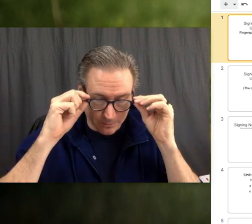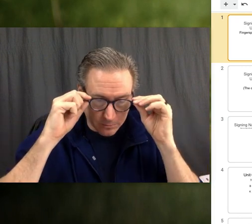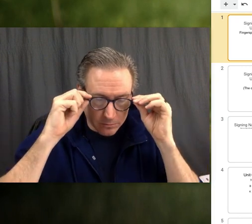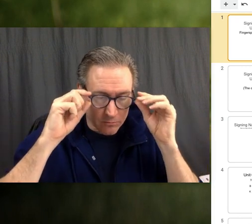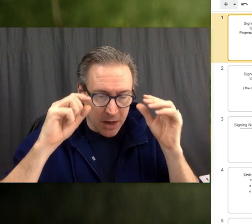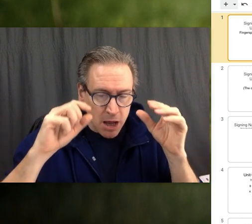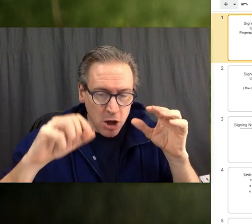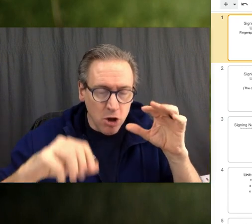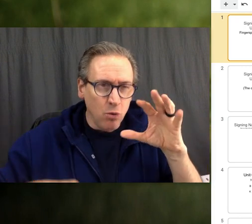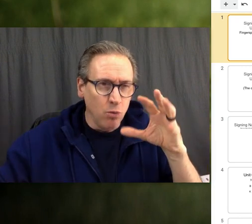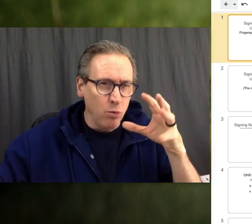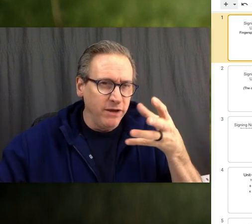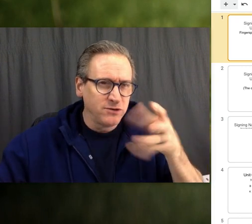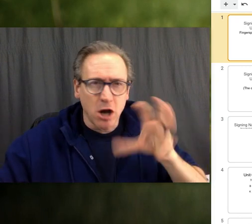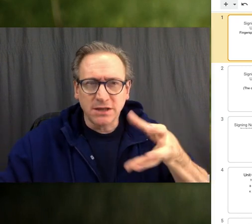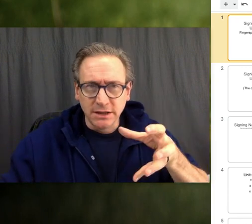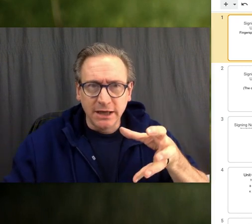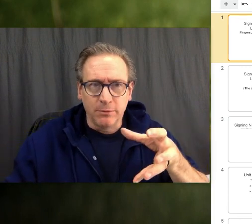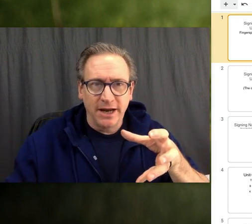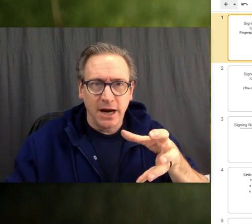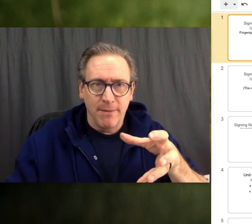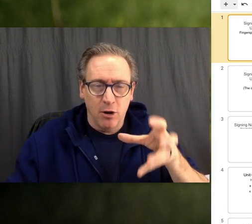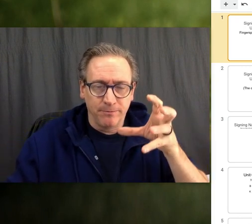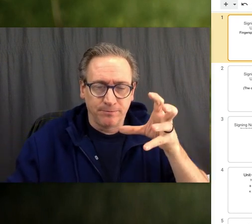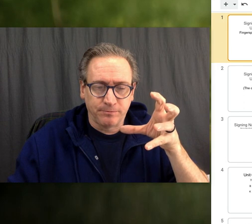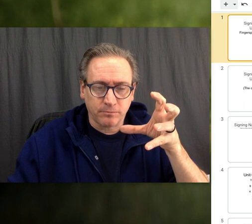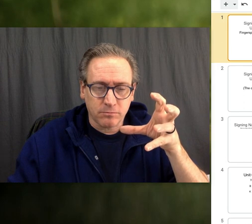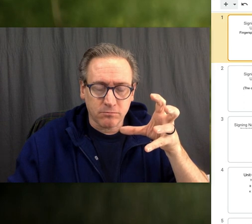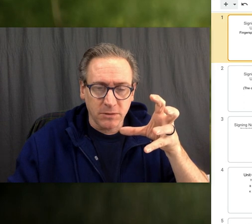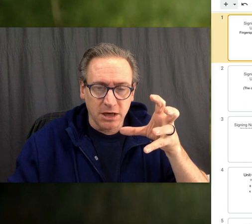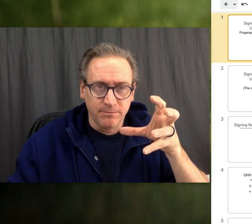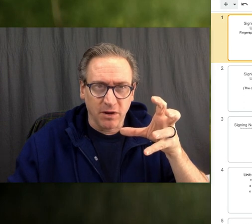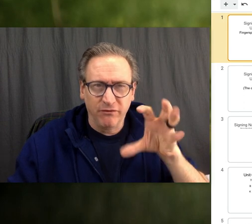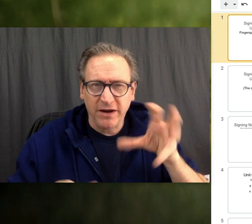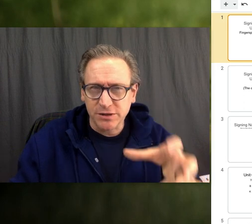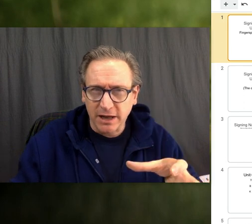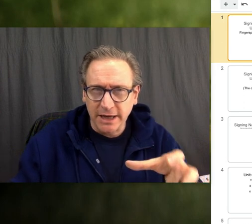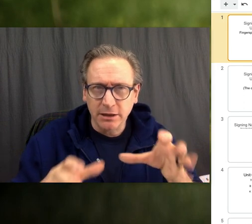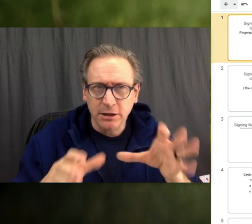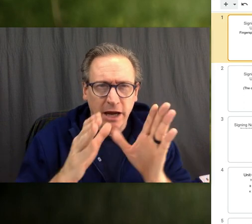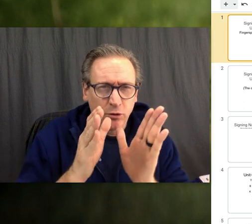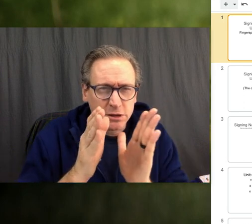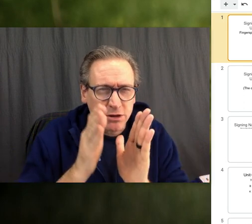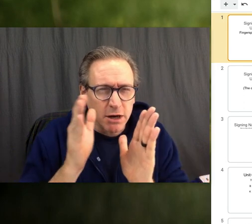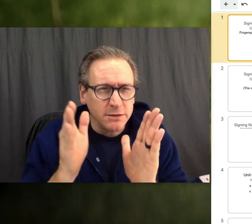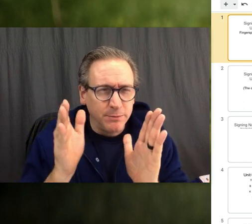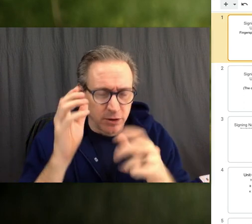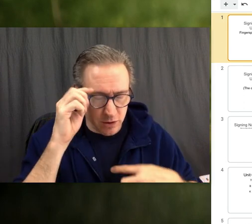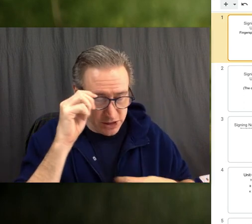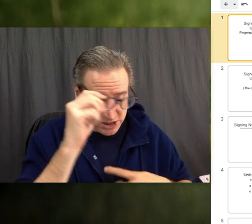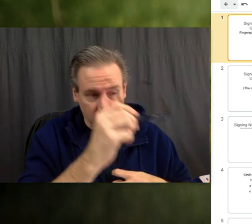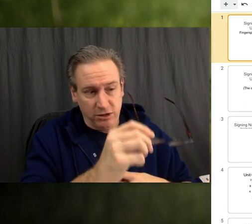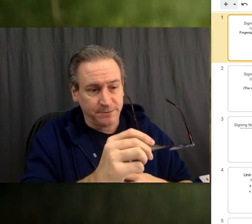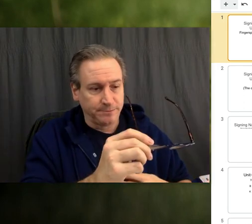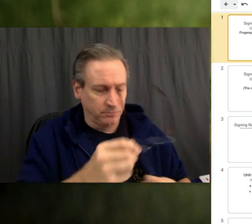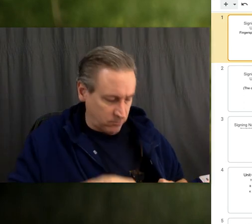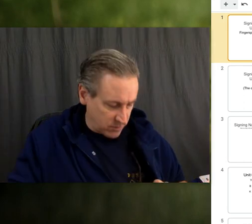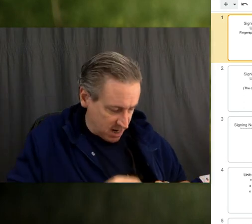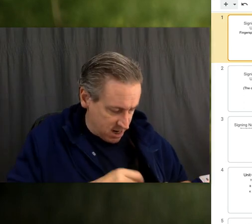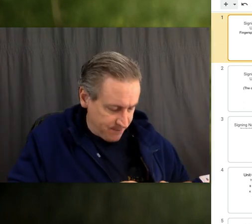letters. We've talked a little bit about finger spelling, and we're starting to build those